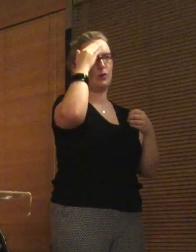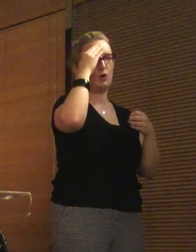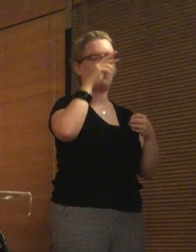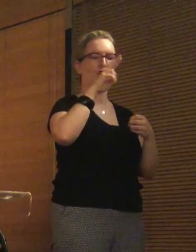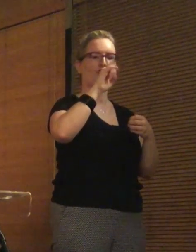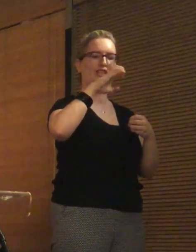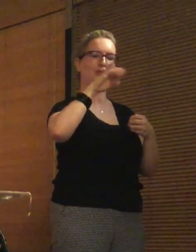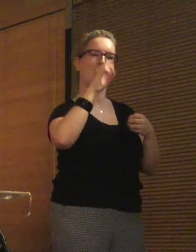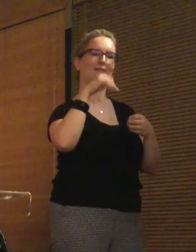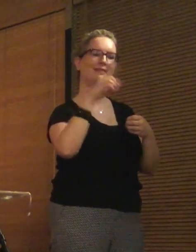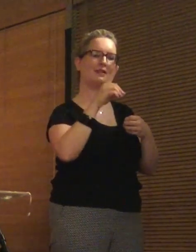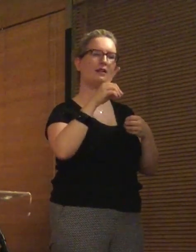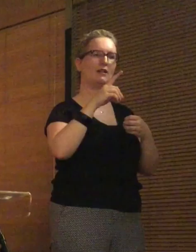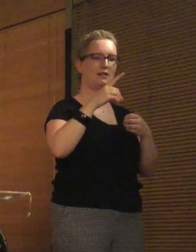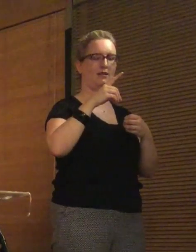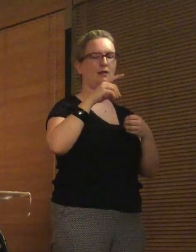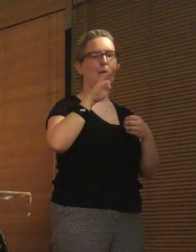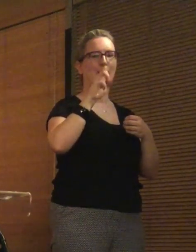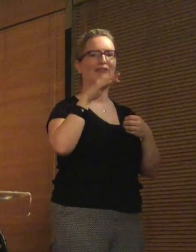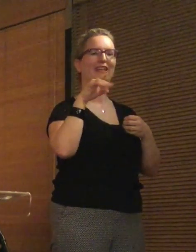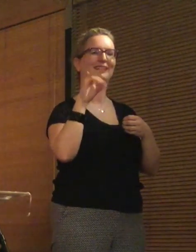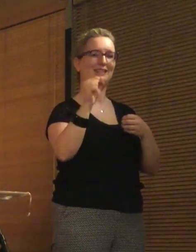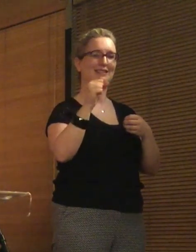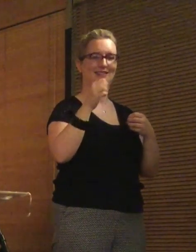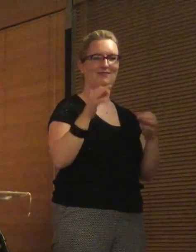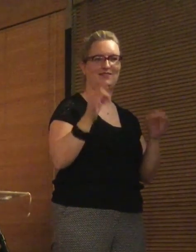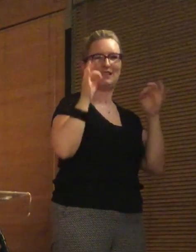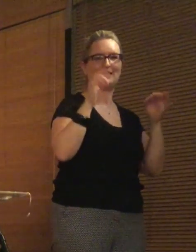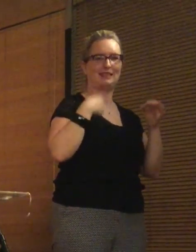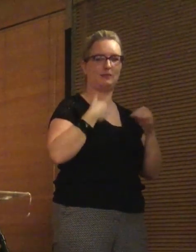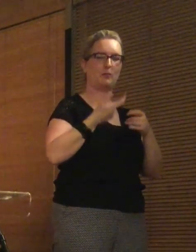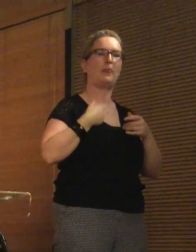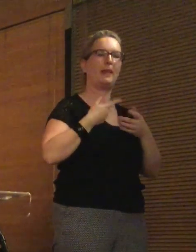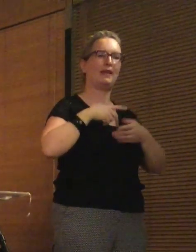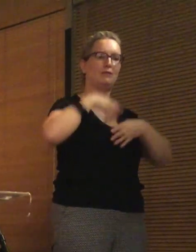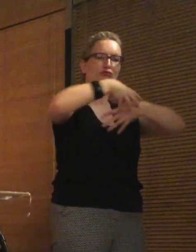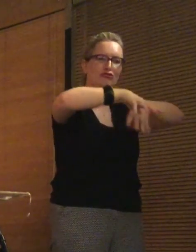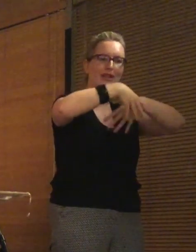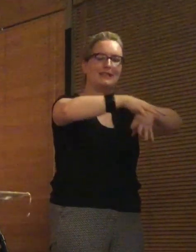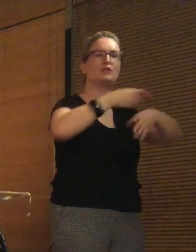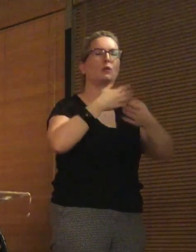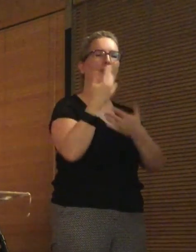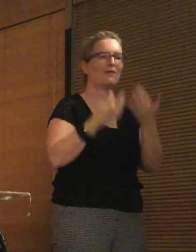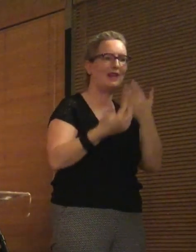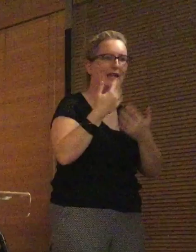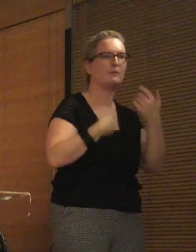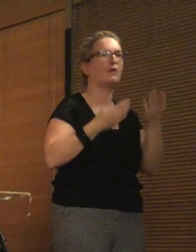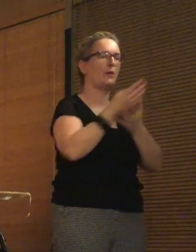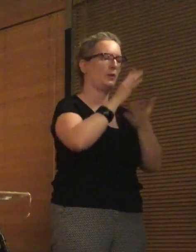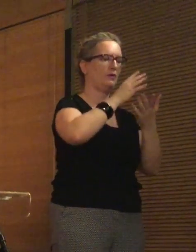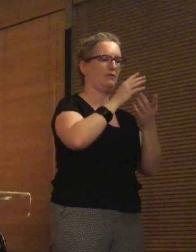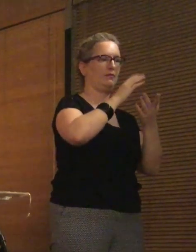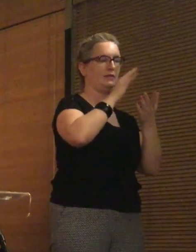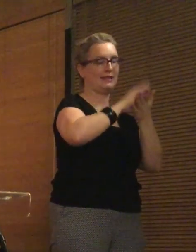commemorations, and they paraded through, as they did also in Kilmainham, with their flames, and they, as